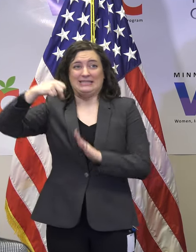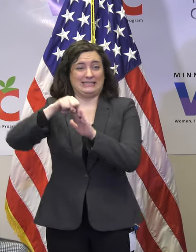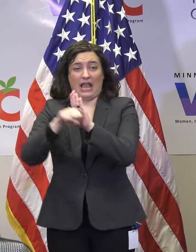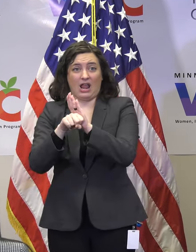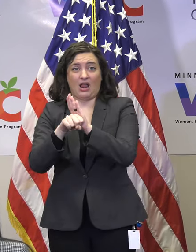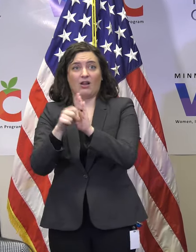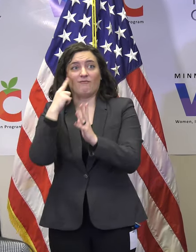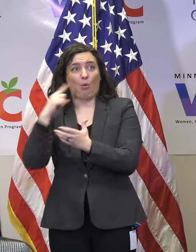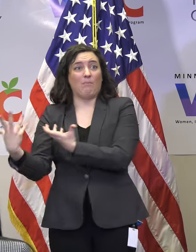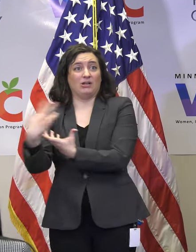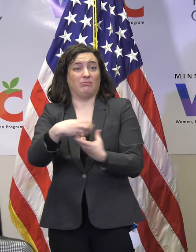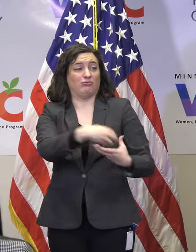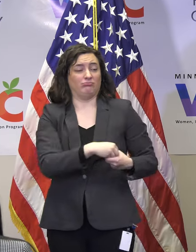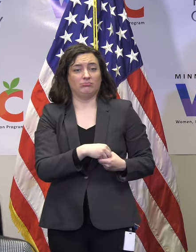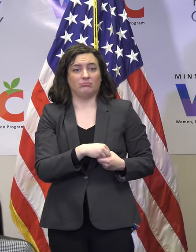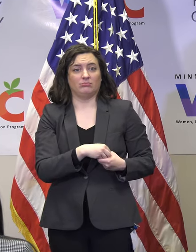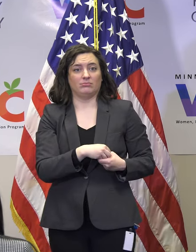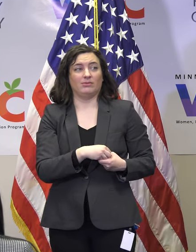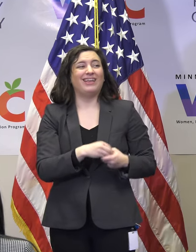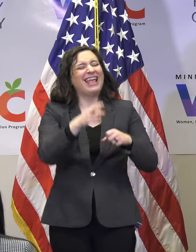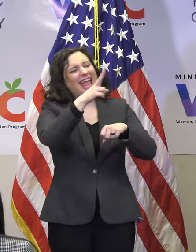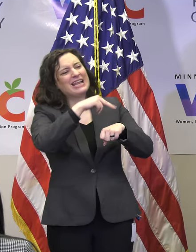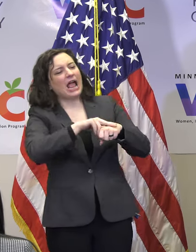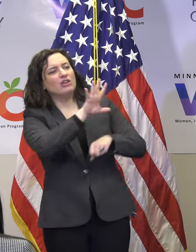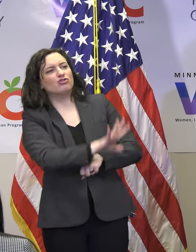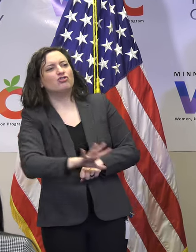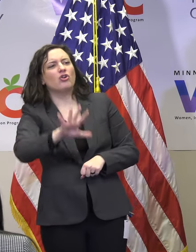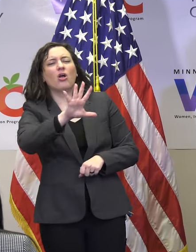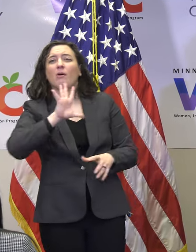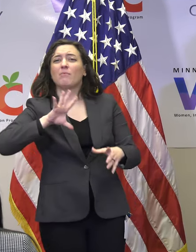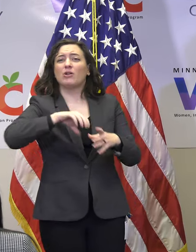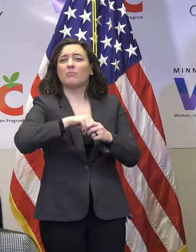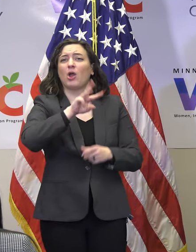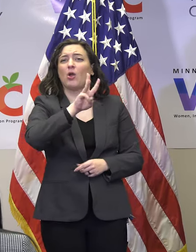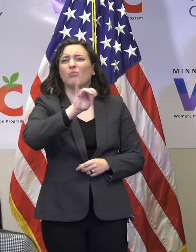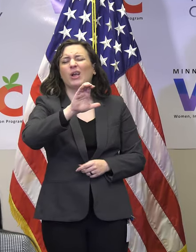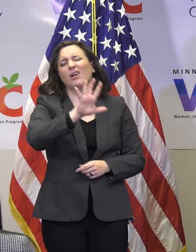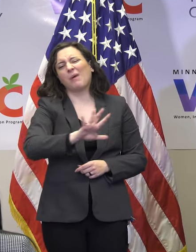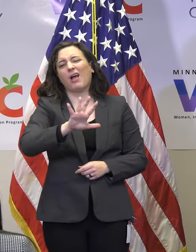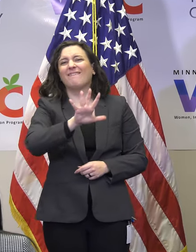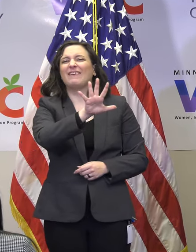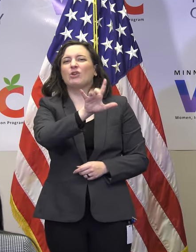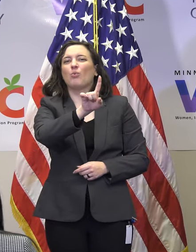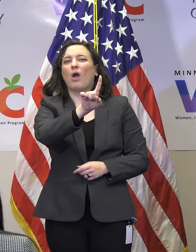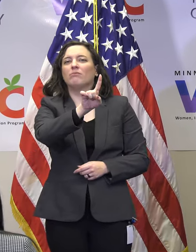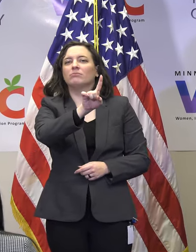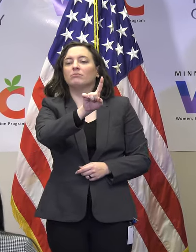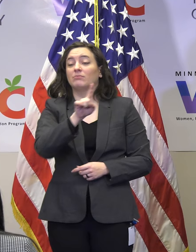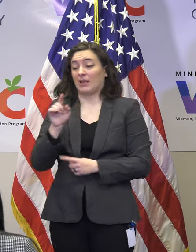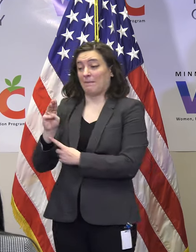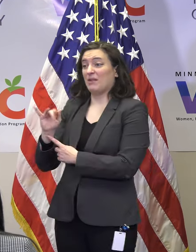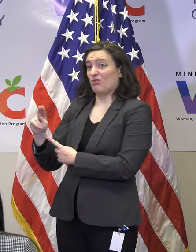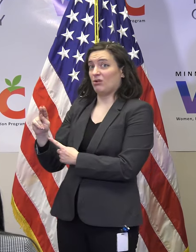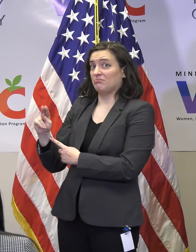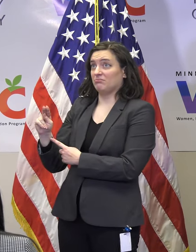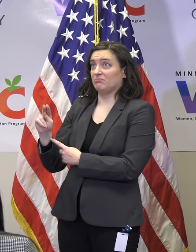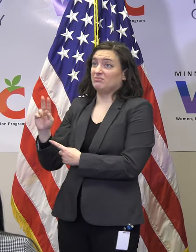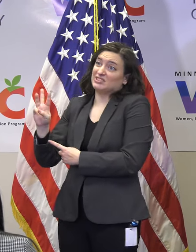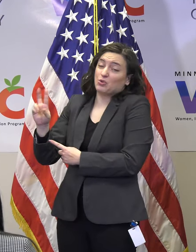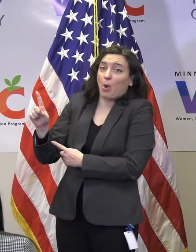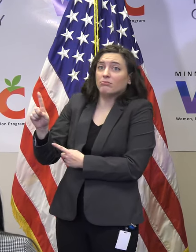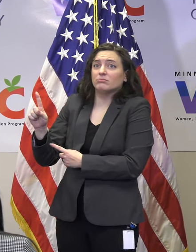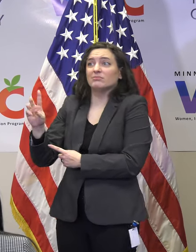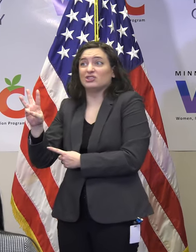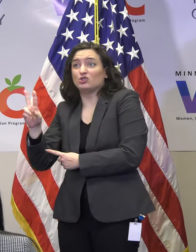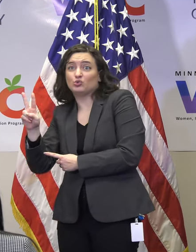WIC participation rate nationally is roughly 51%. I believe Minnesota is at 61 or 62%,